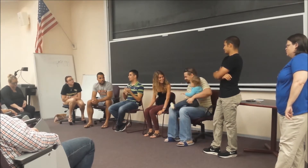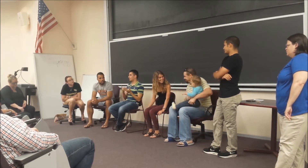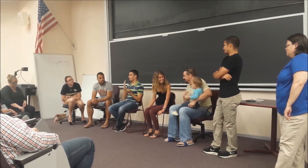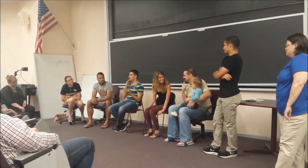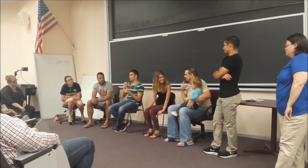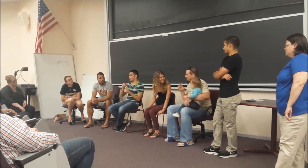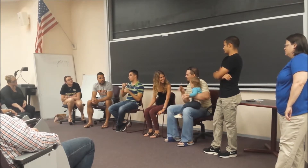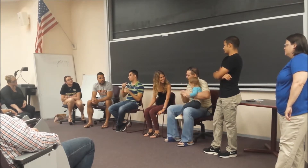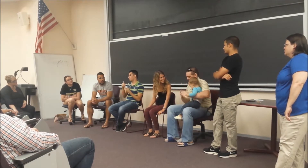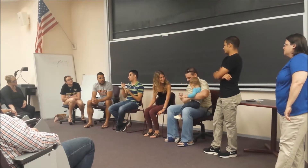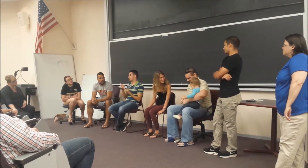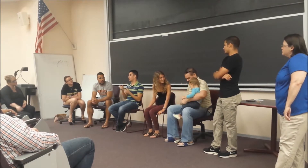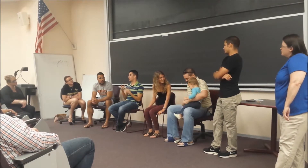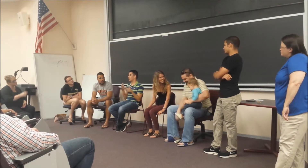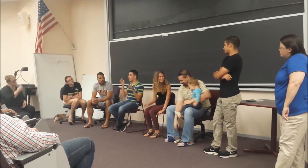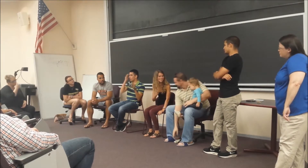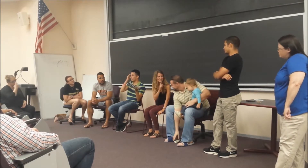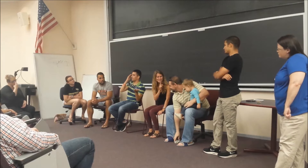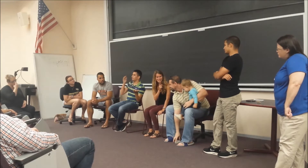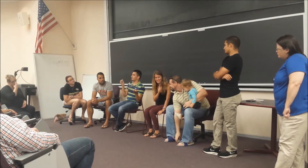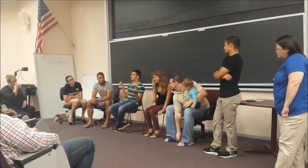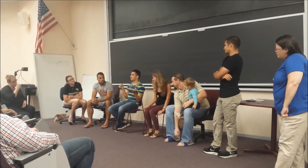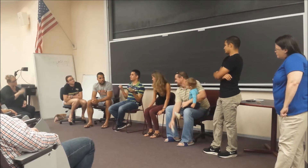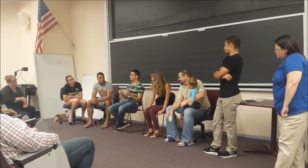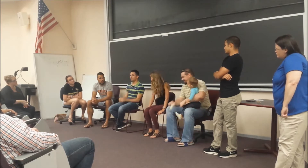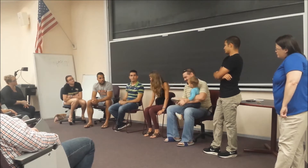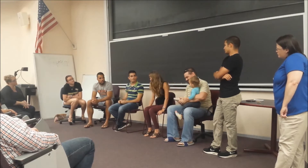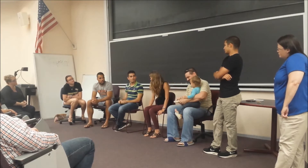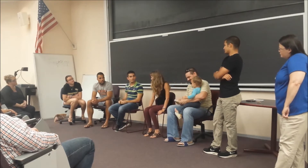rather than, or no.